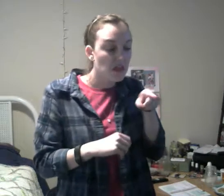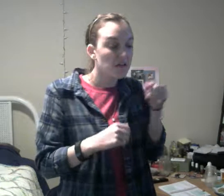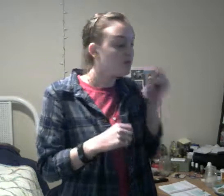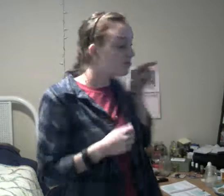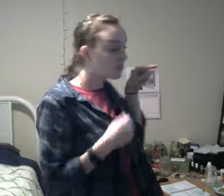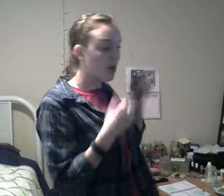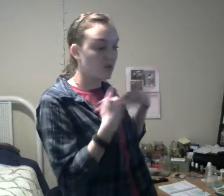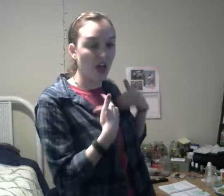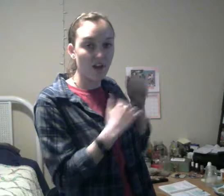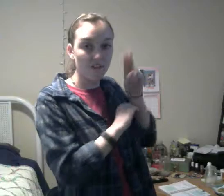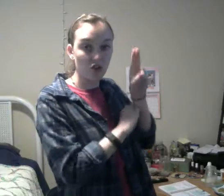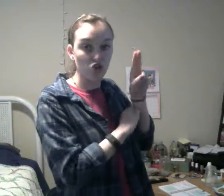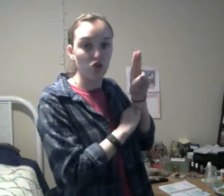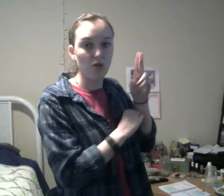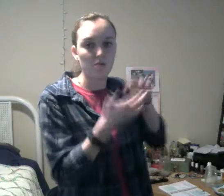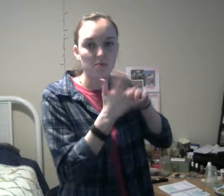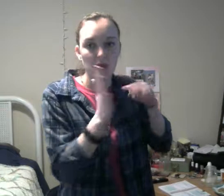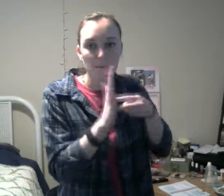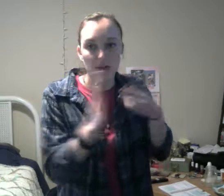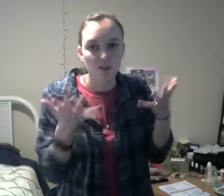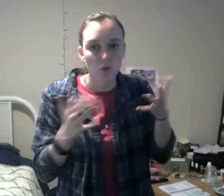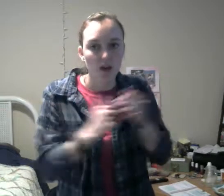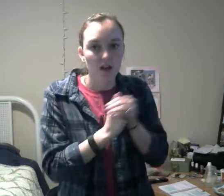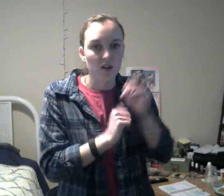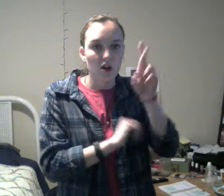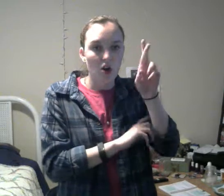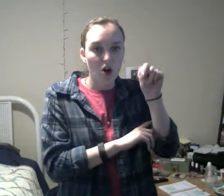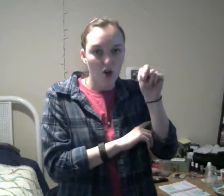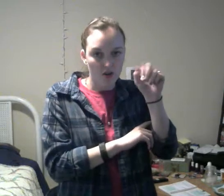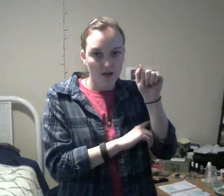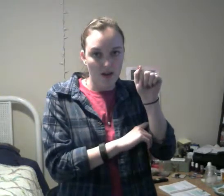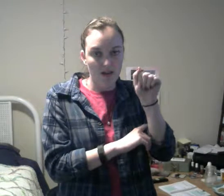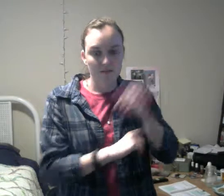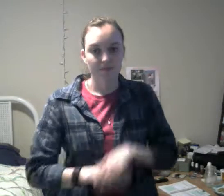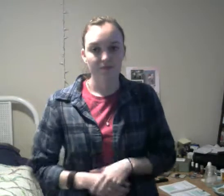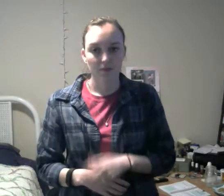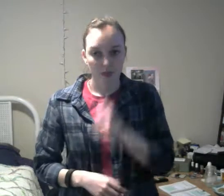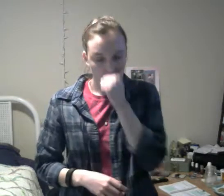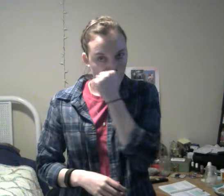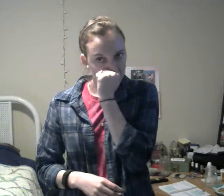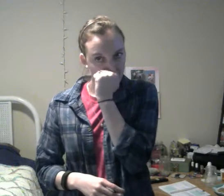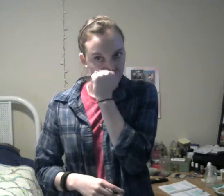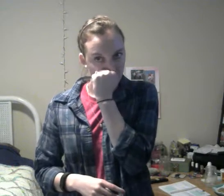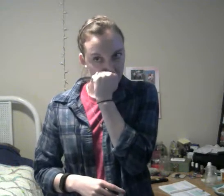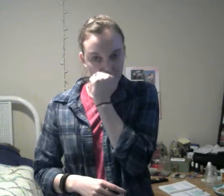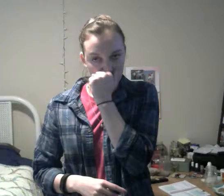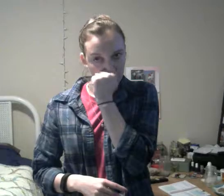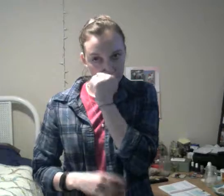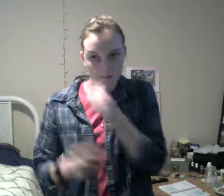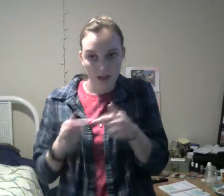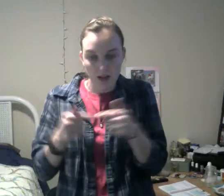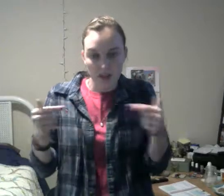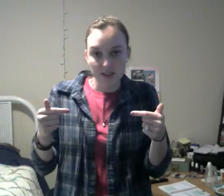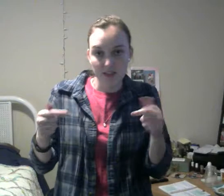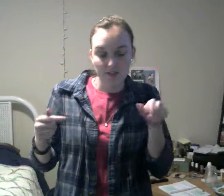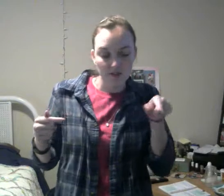side. Another thing, since we're talking about nucleic acids, is we should discriminate between DNA and RNA. And so